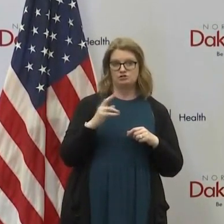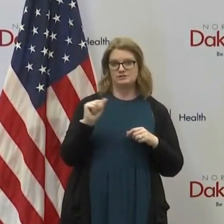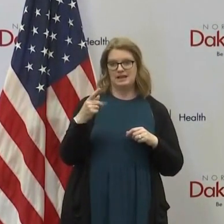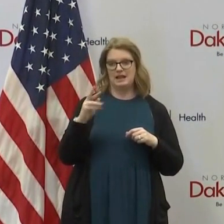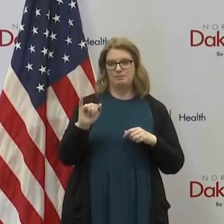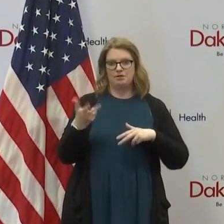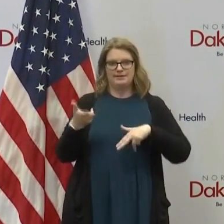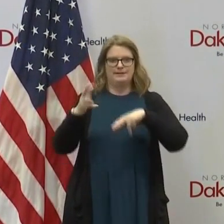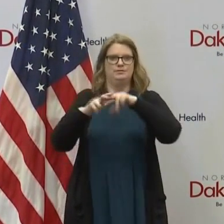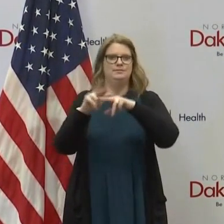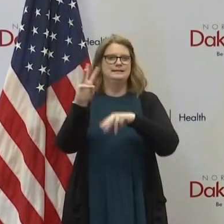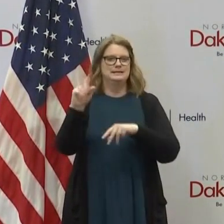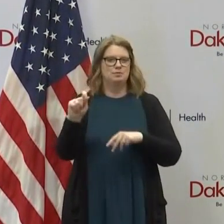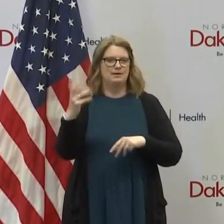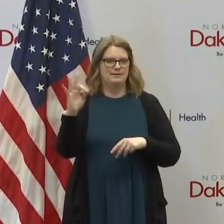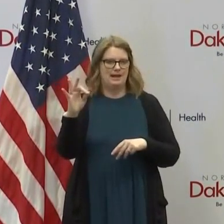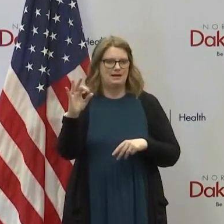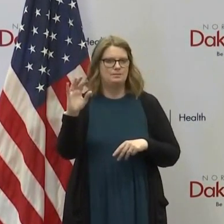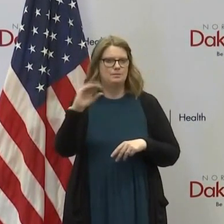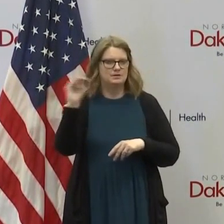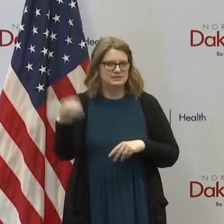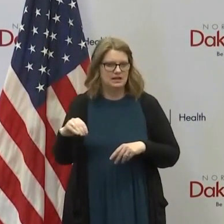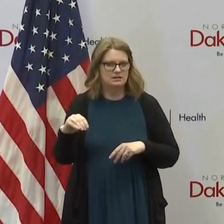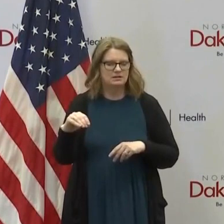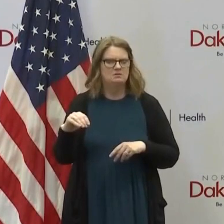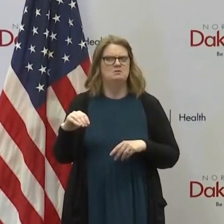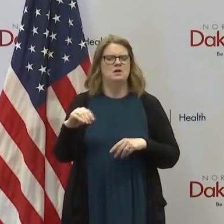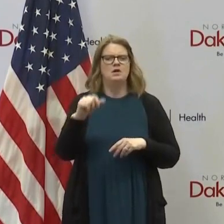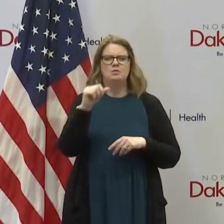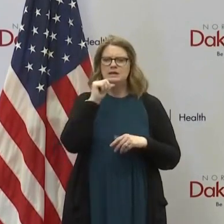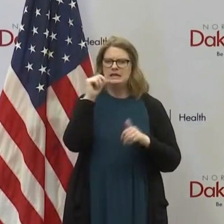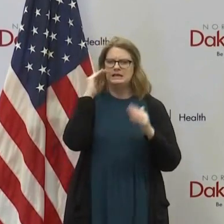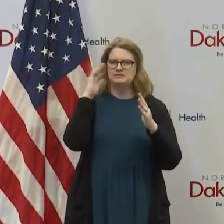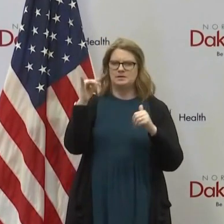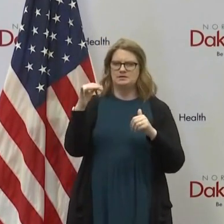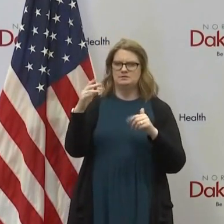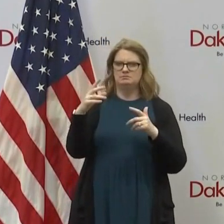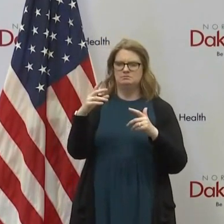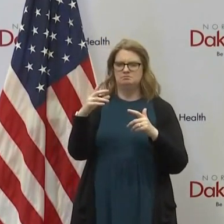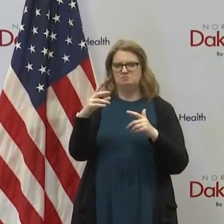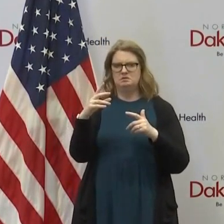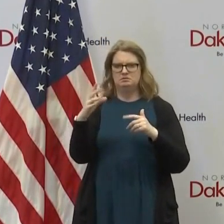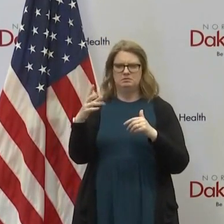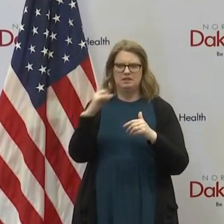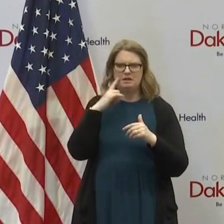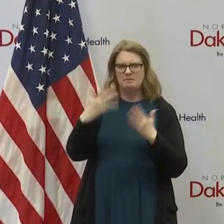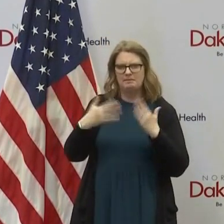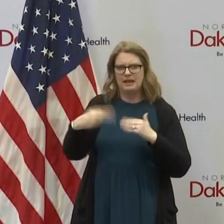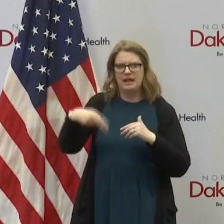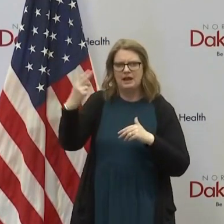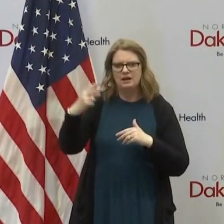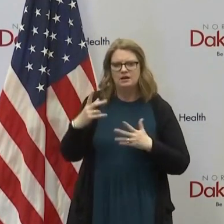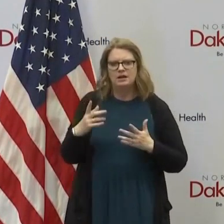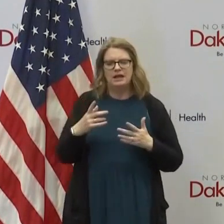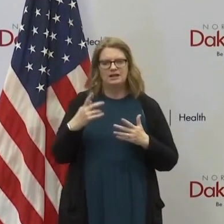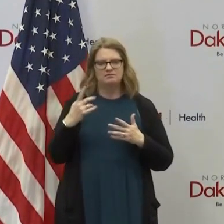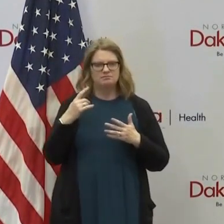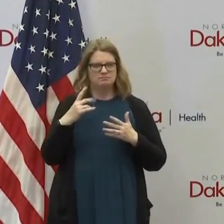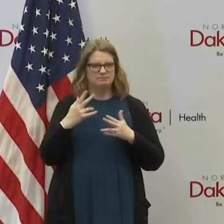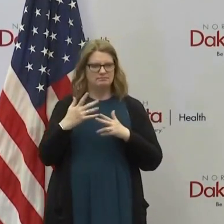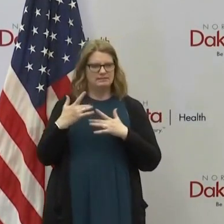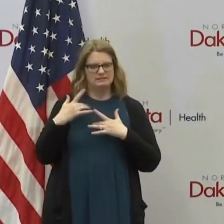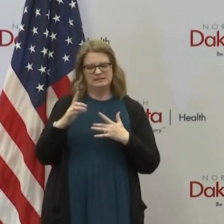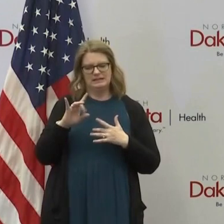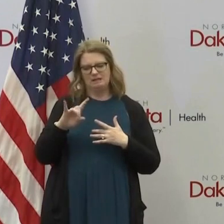April. This is not as high as we might expected it to be, and our seasonally adjusted unemployment rate of 8.5% remains